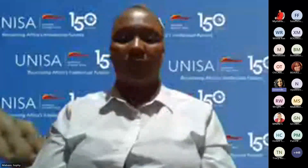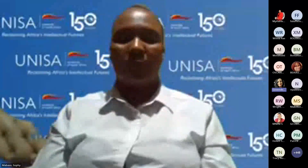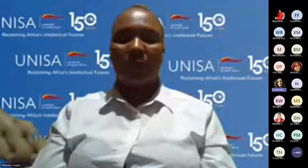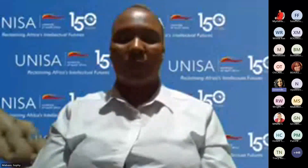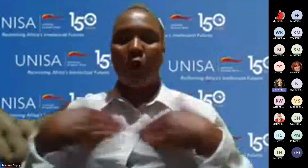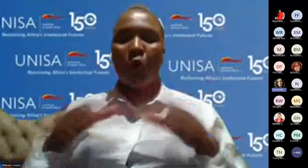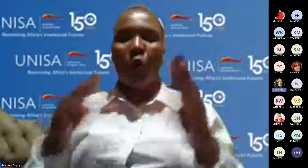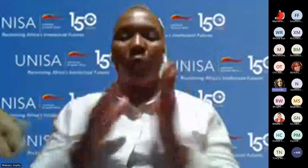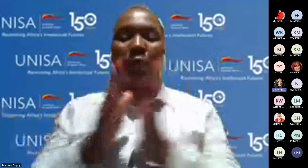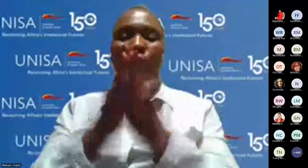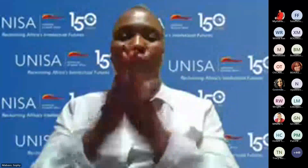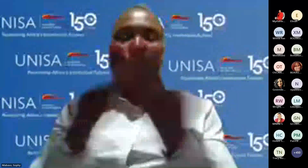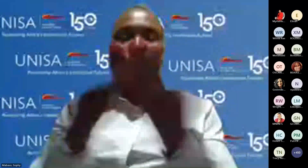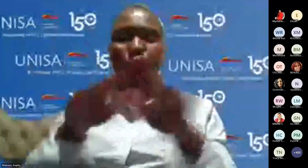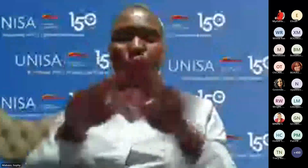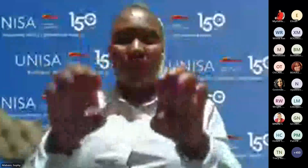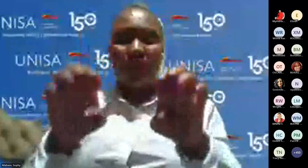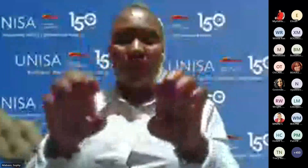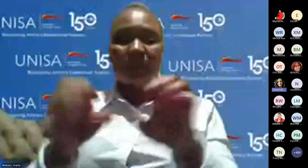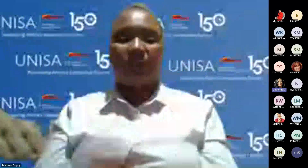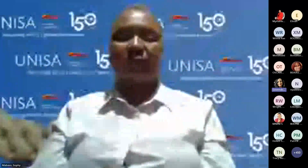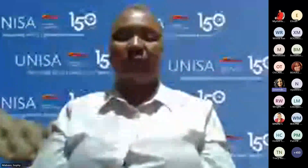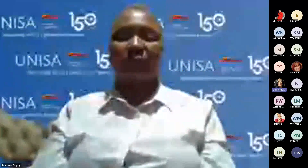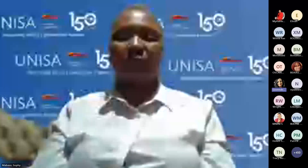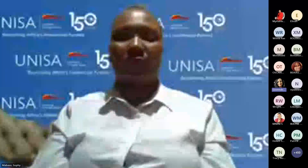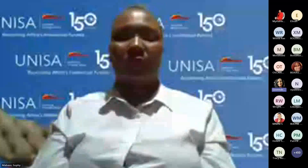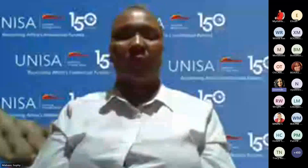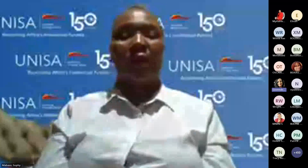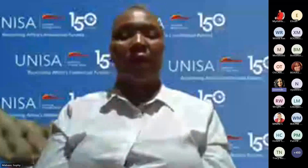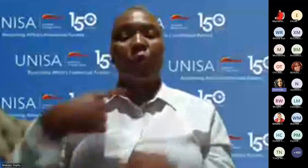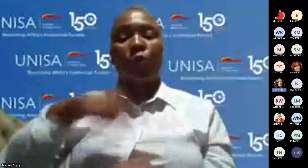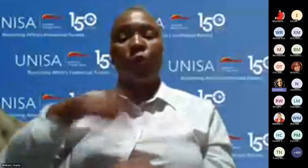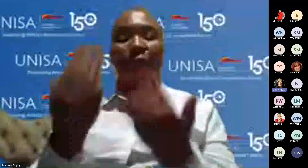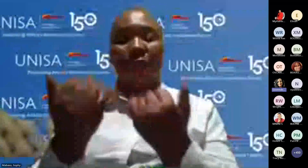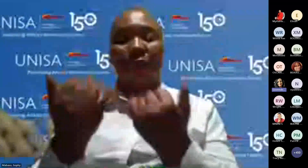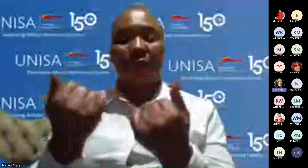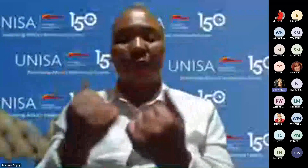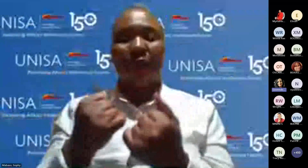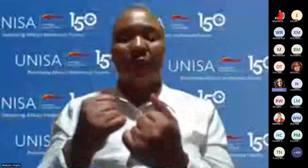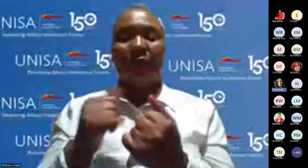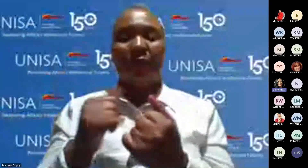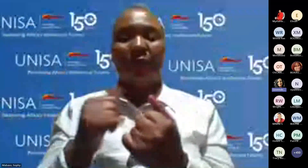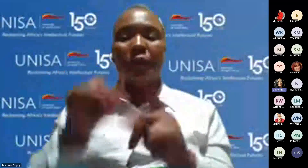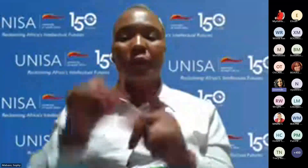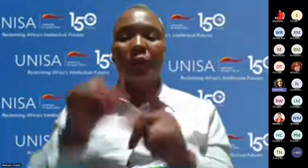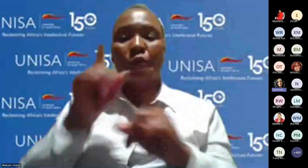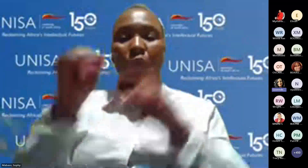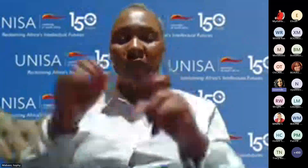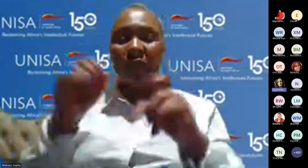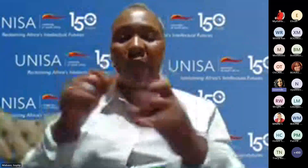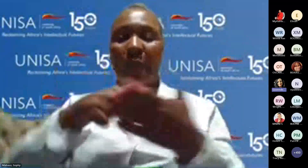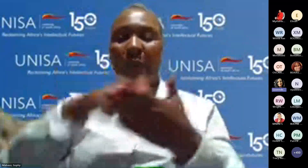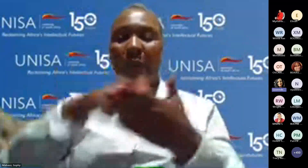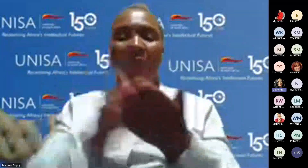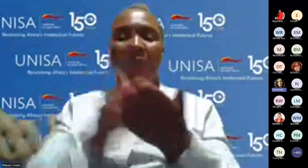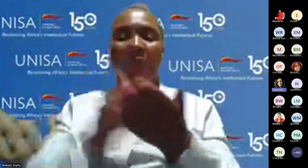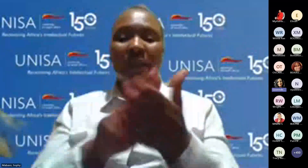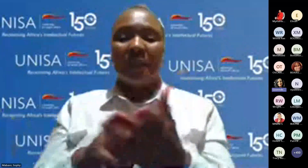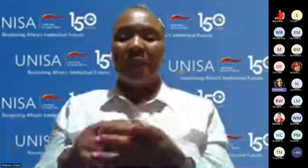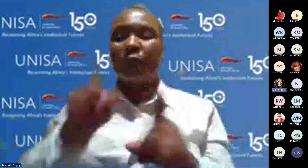book exams, we expect the questions to be an application type of question, where you